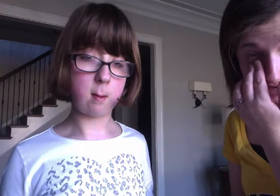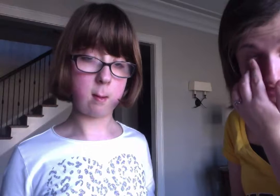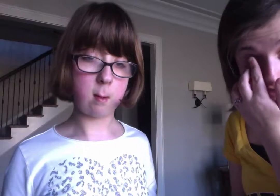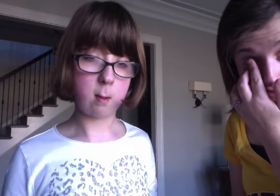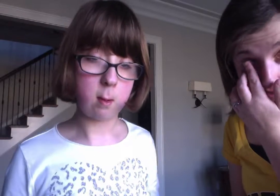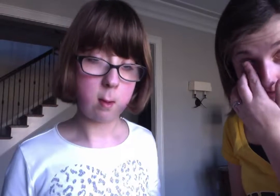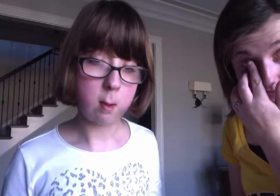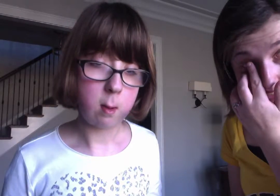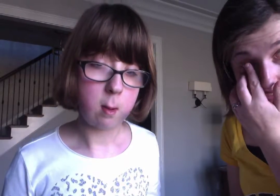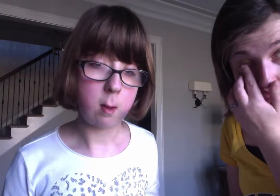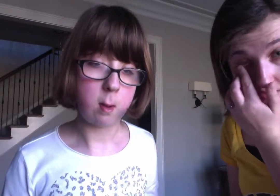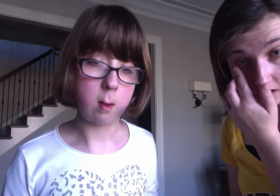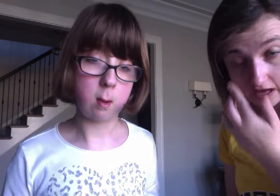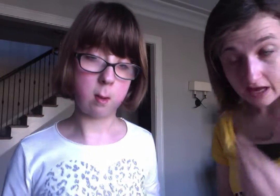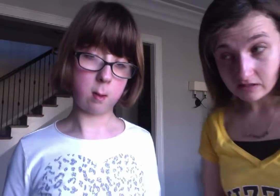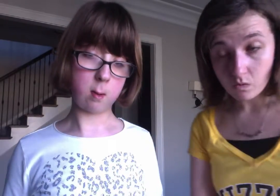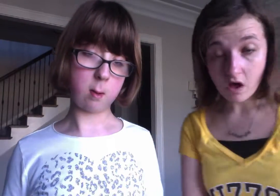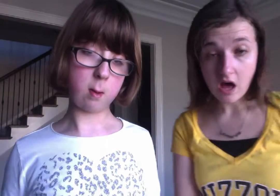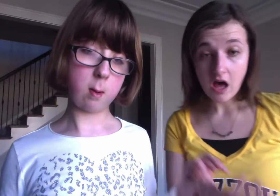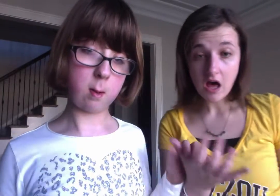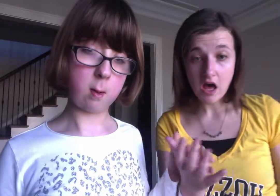stand together as